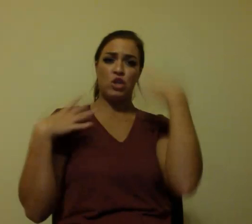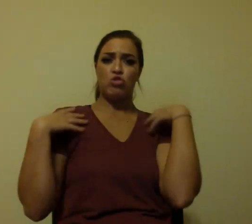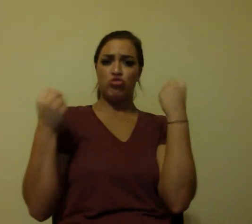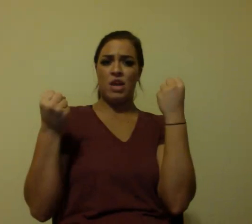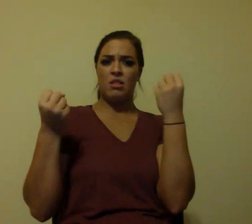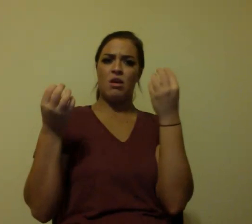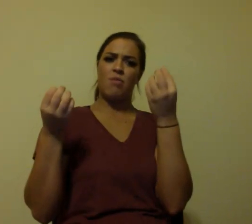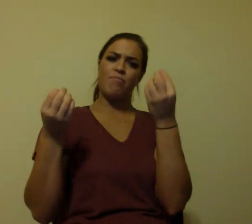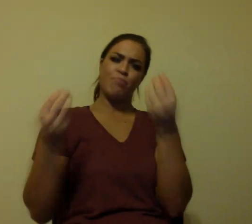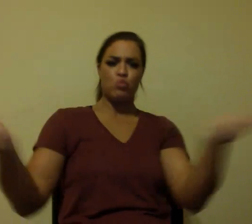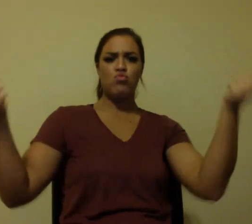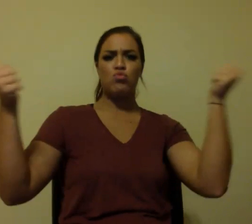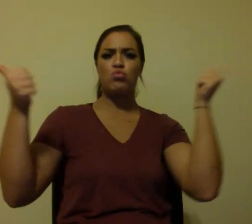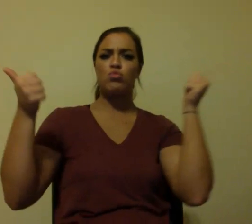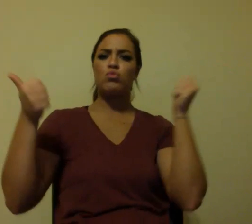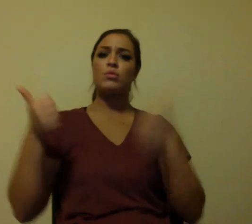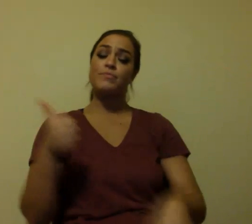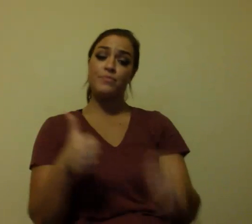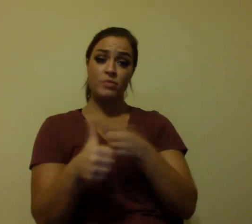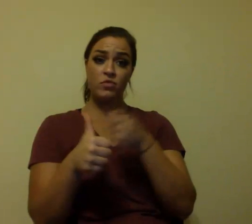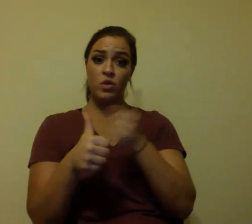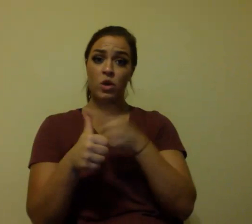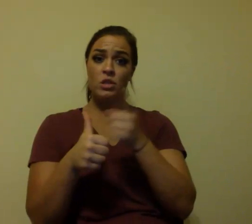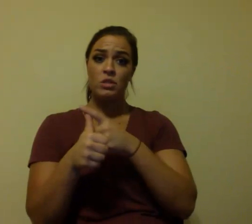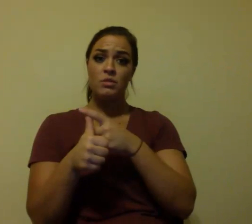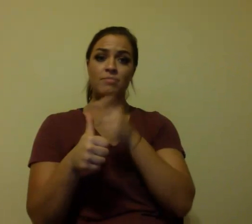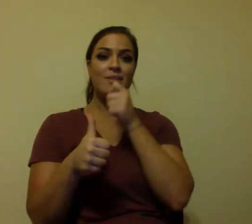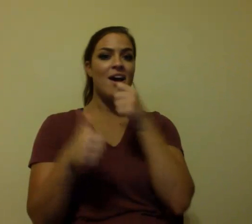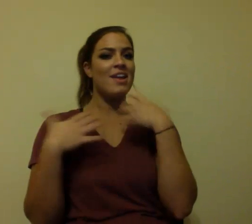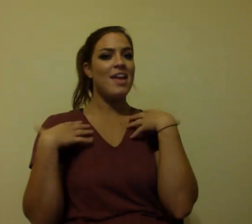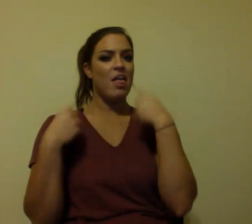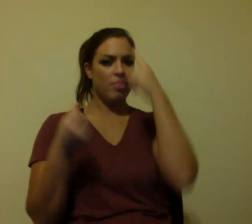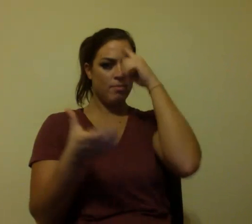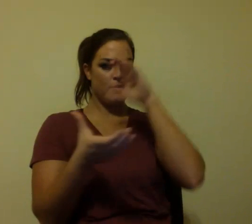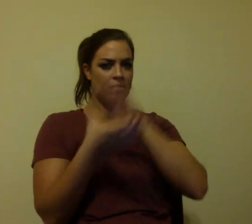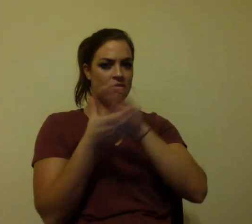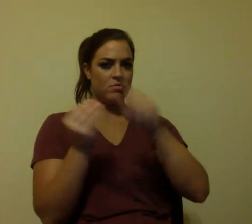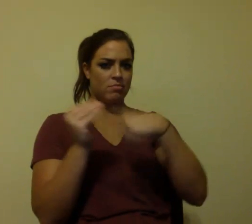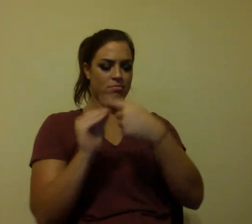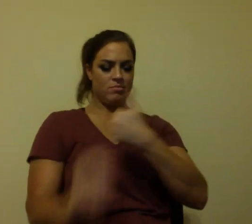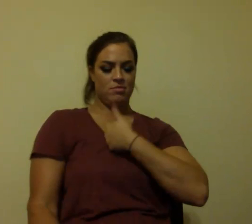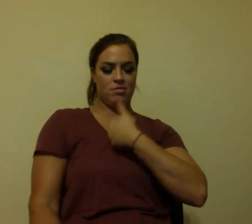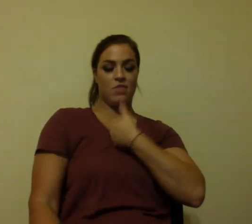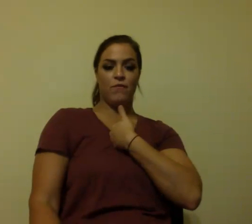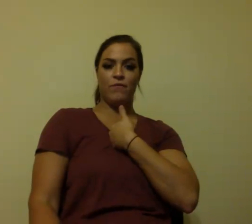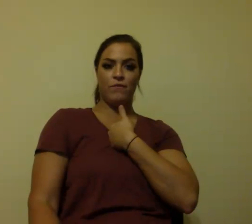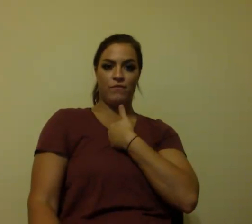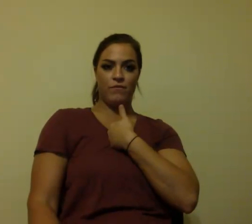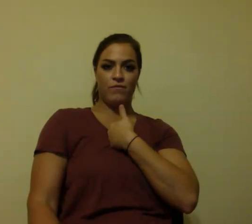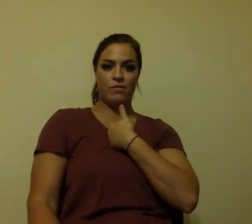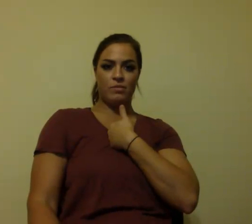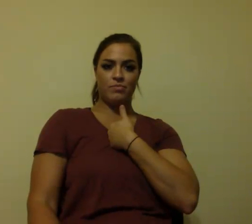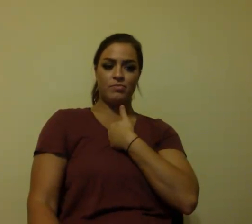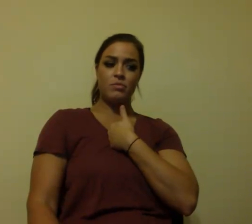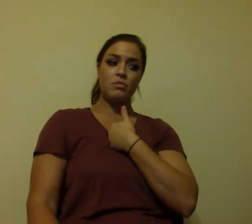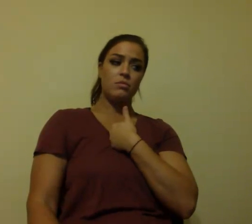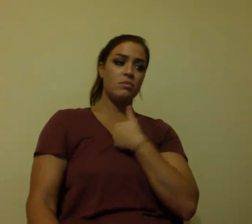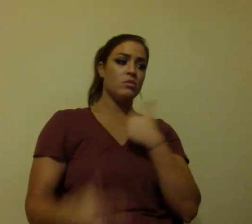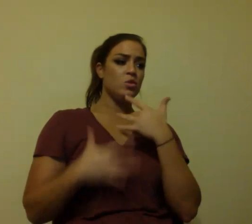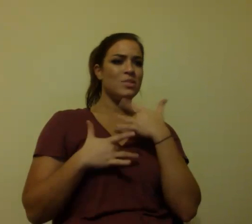The first one is unhealthy beliefs about ourselves. We tend to feel sorry for ourselves. And while